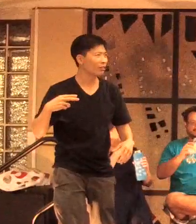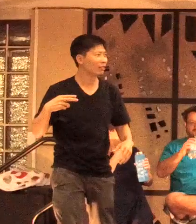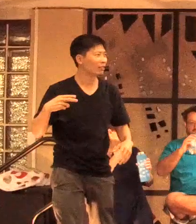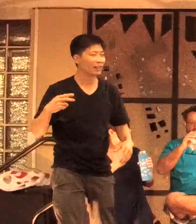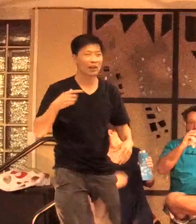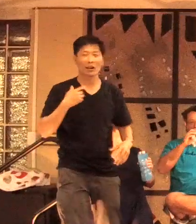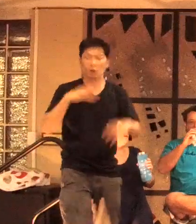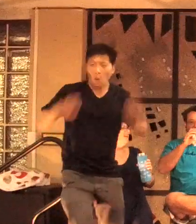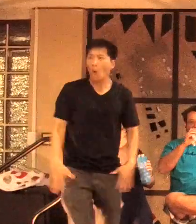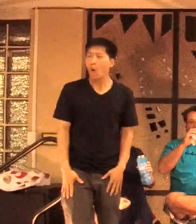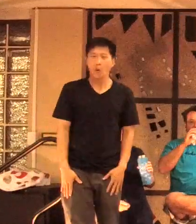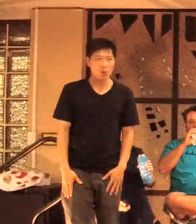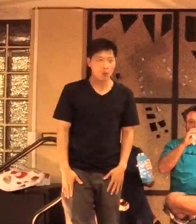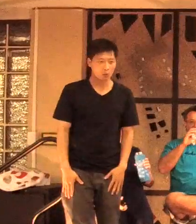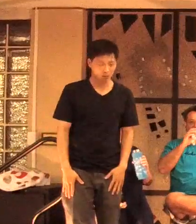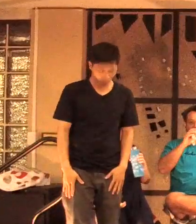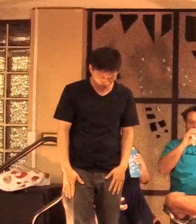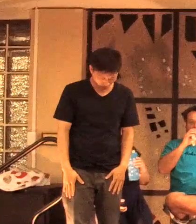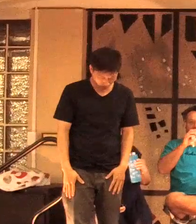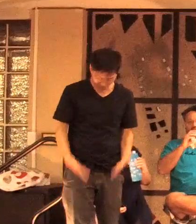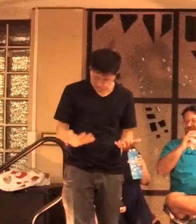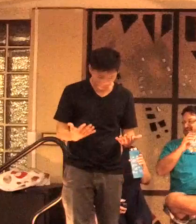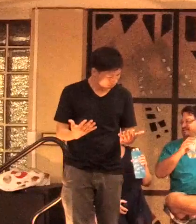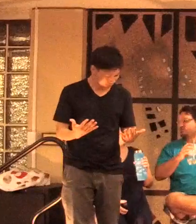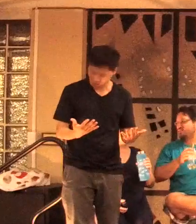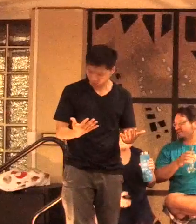And then I stopped. I'm like, oh, shit, I